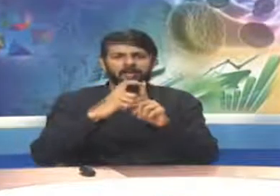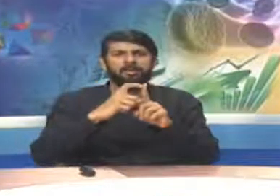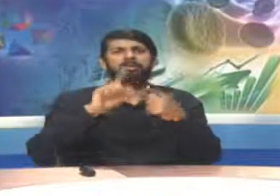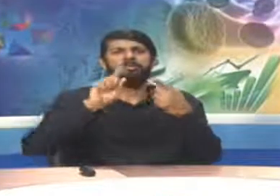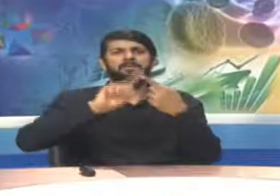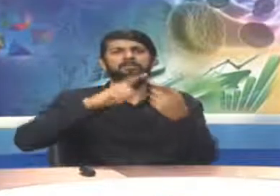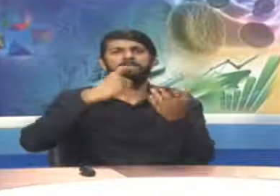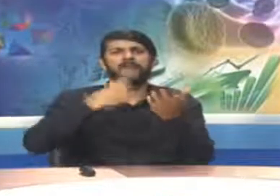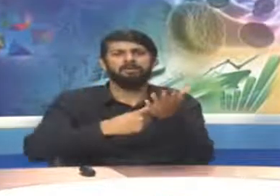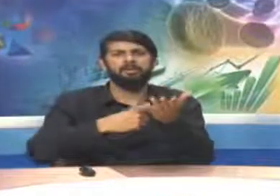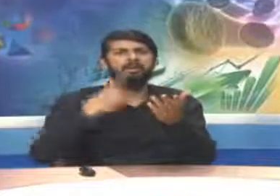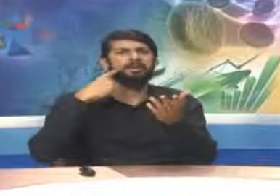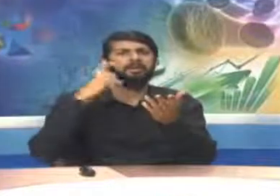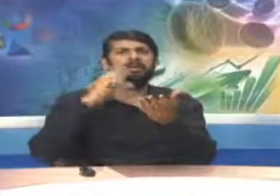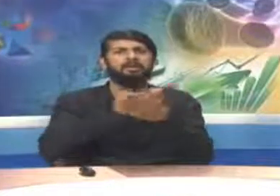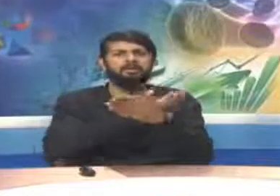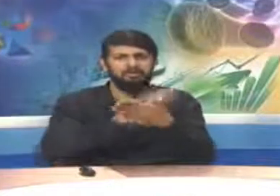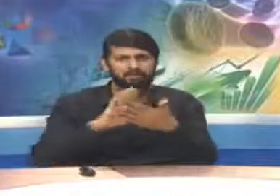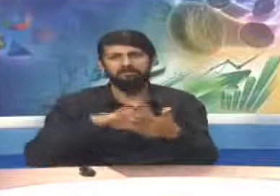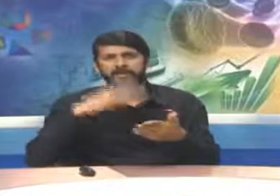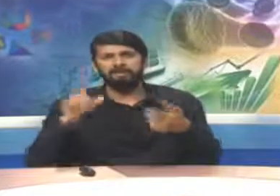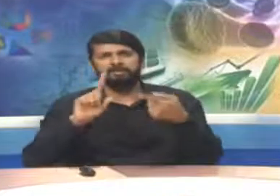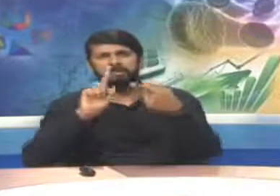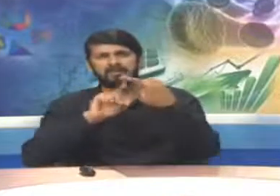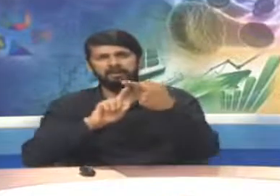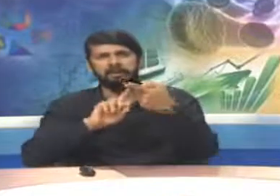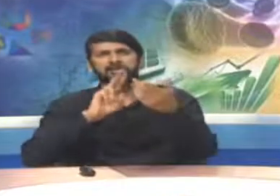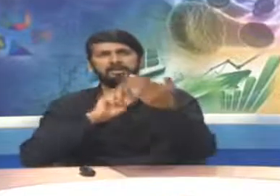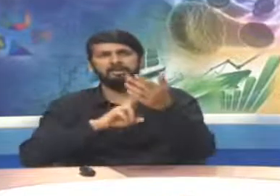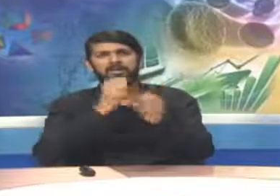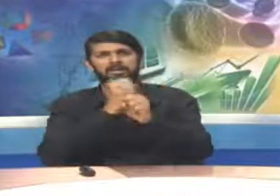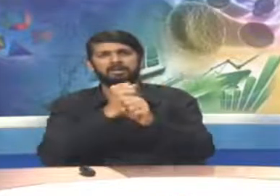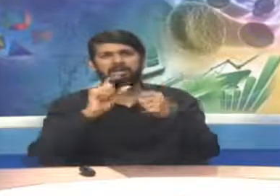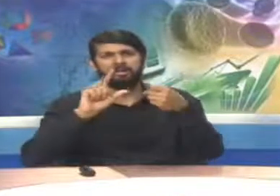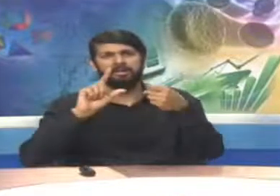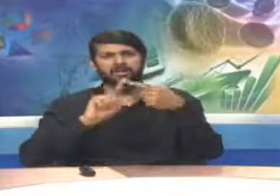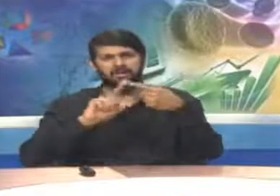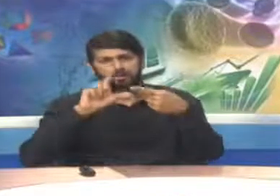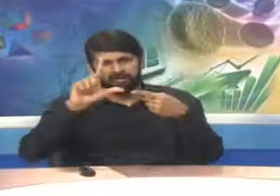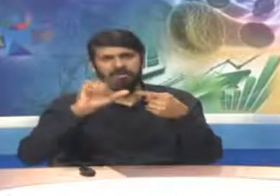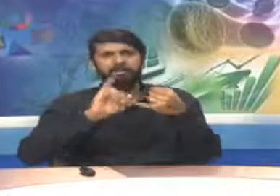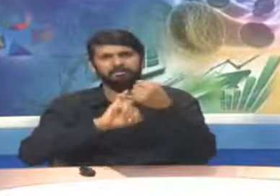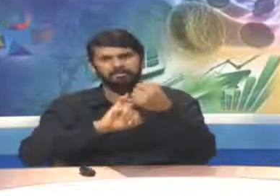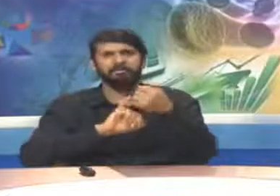clearly the adverse effects of capitalism.